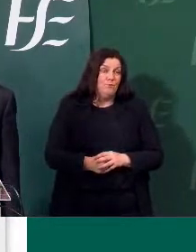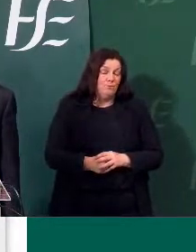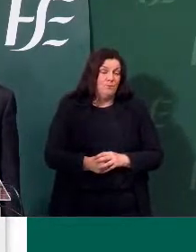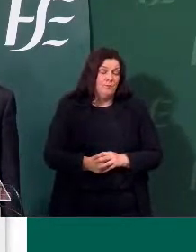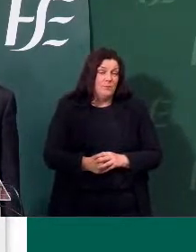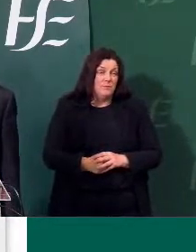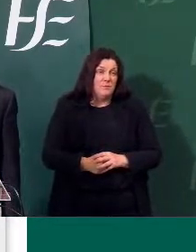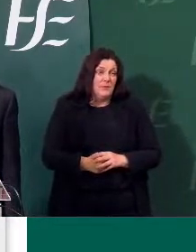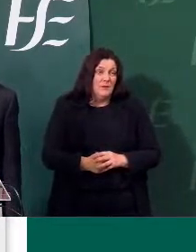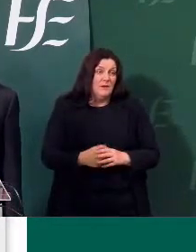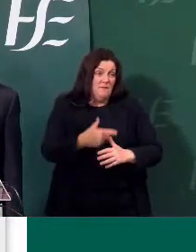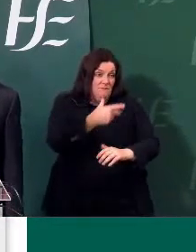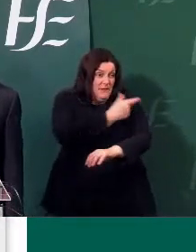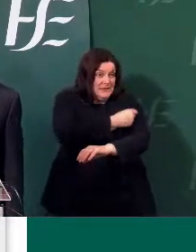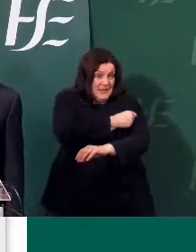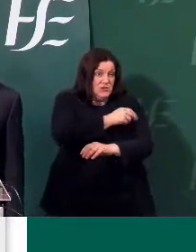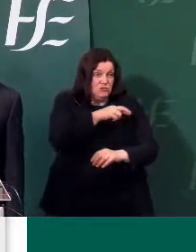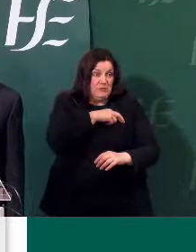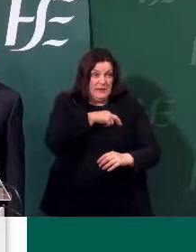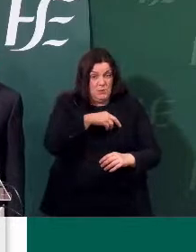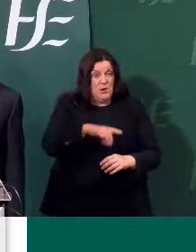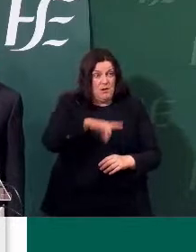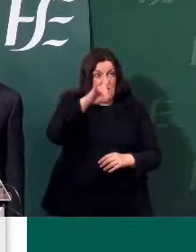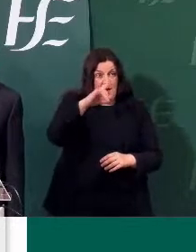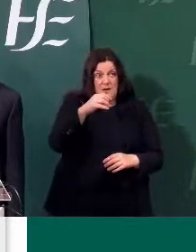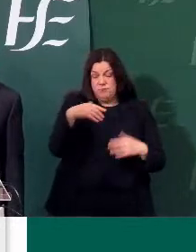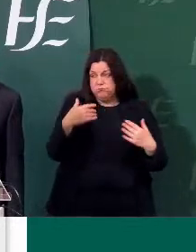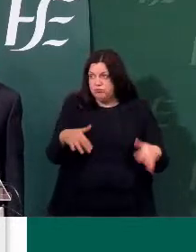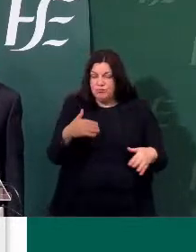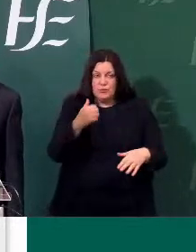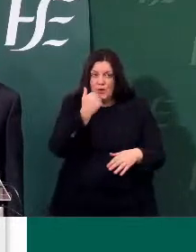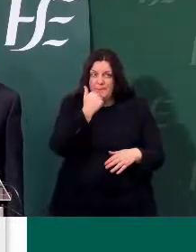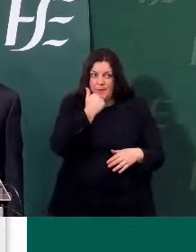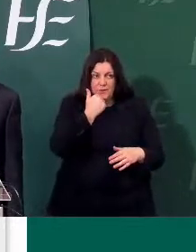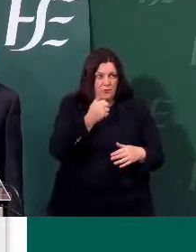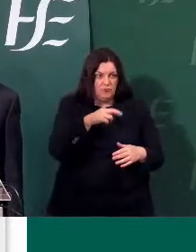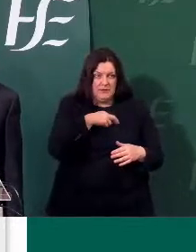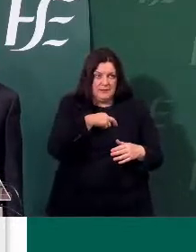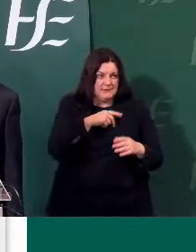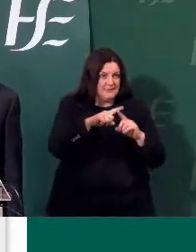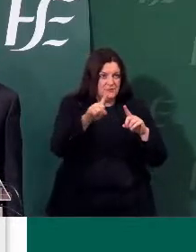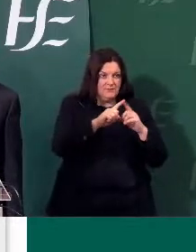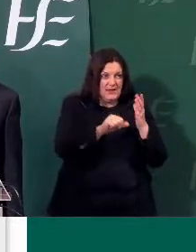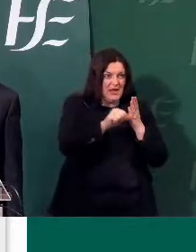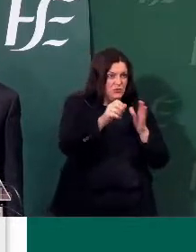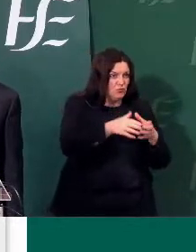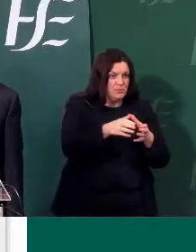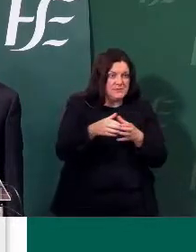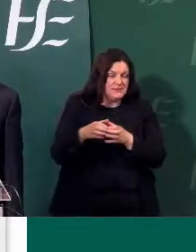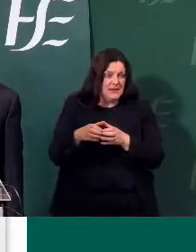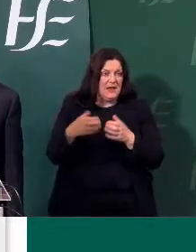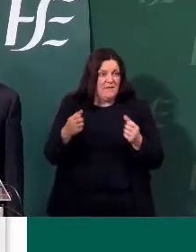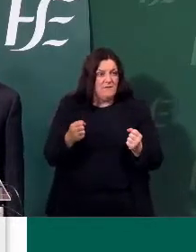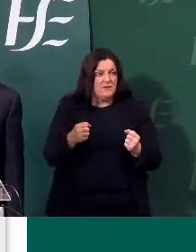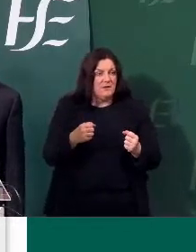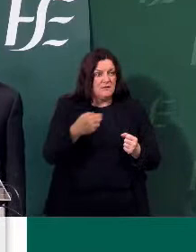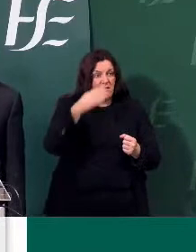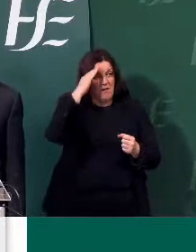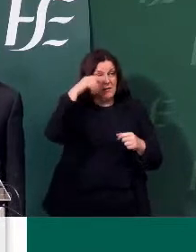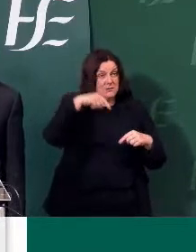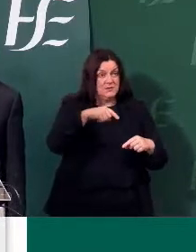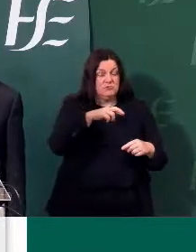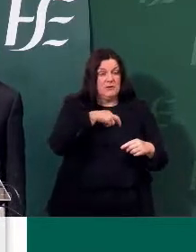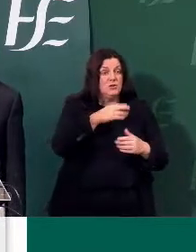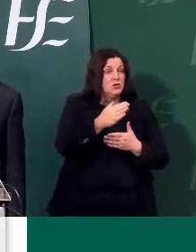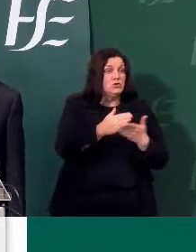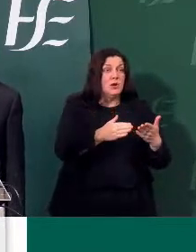highest EU area for ourselves, remarkable uptake right through age groups, including right down to age groups that have very little to fear from